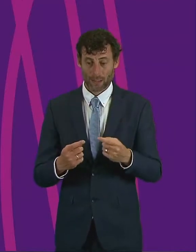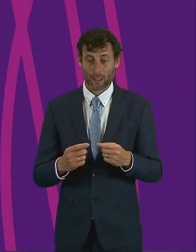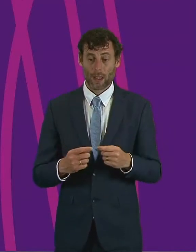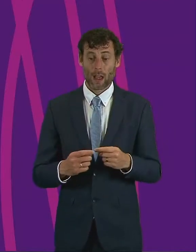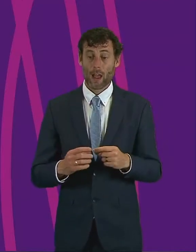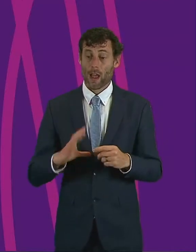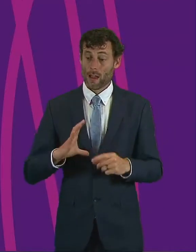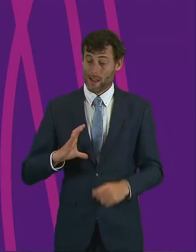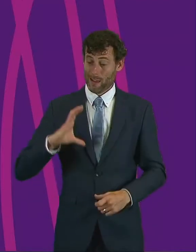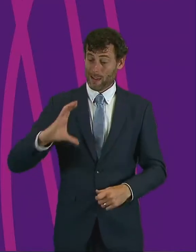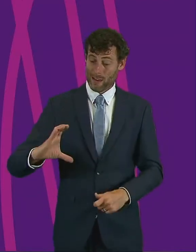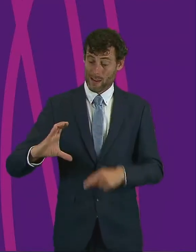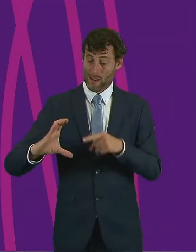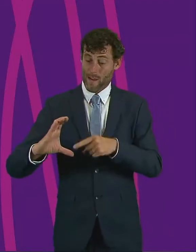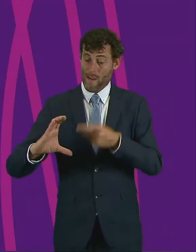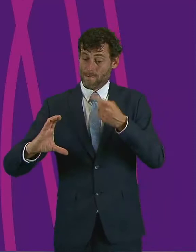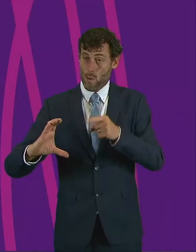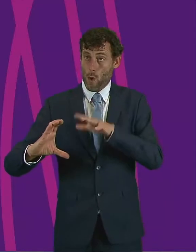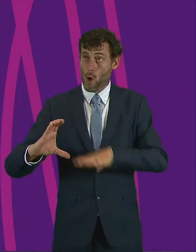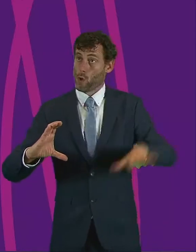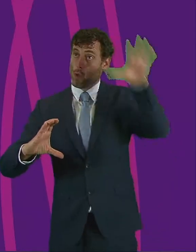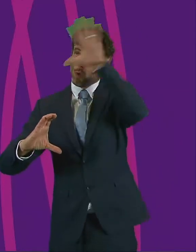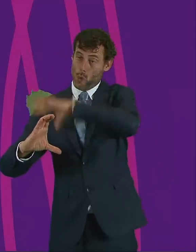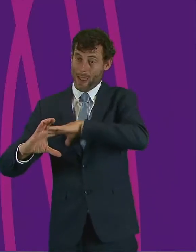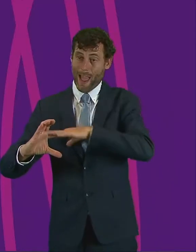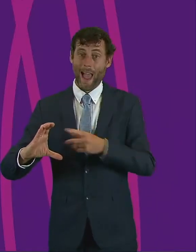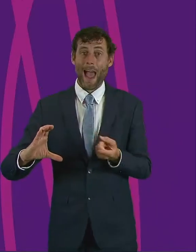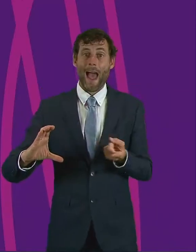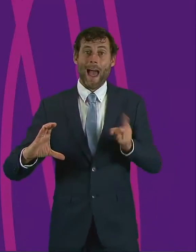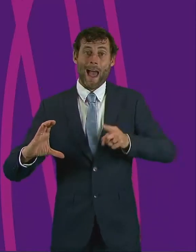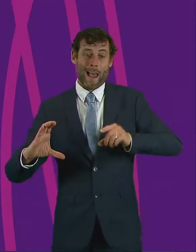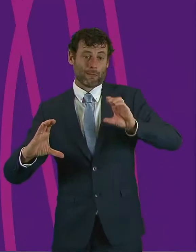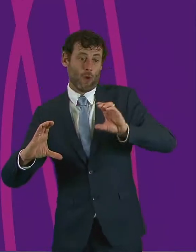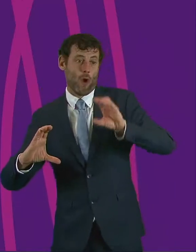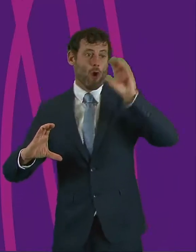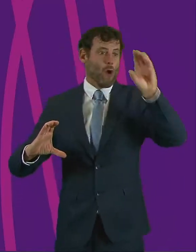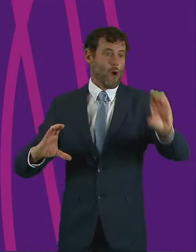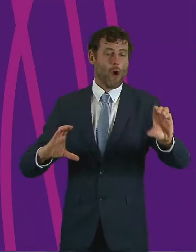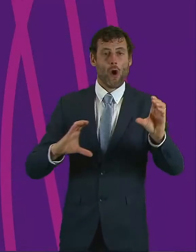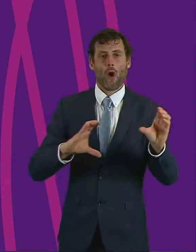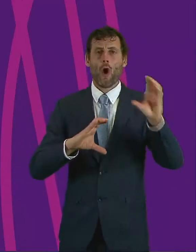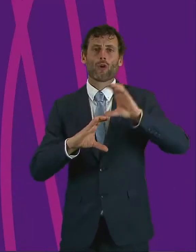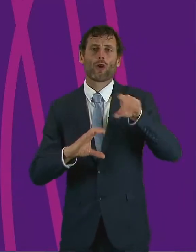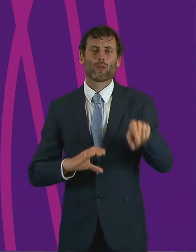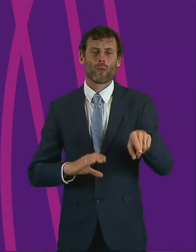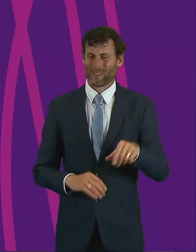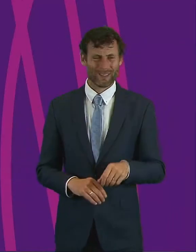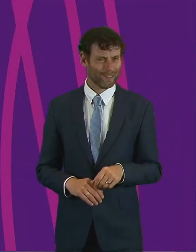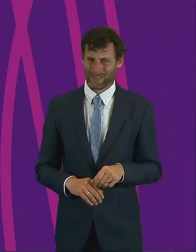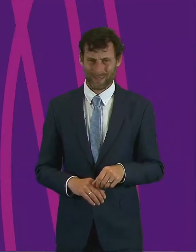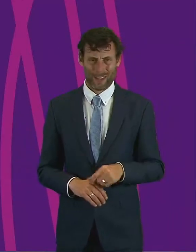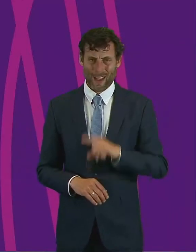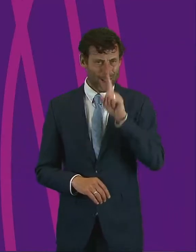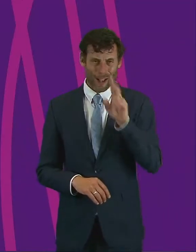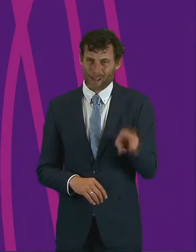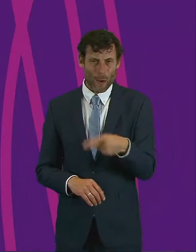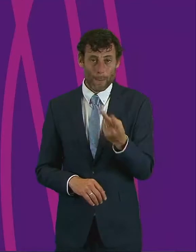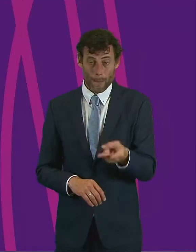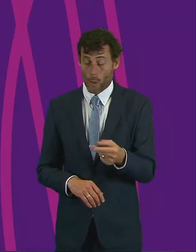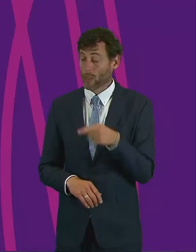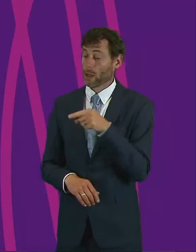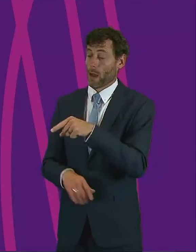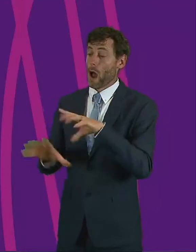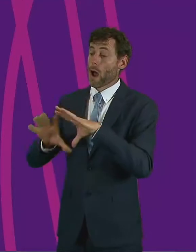I laid out in my statement where the different elements come into the overall package. But the overall package,